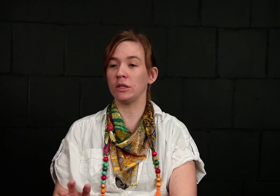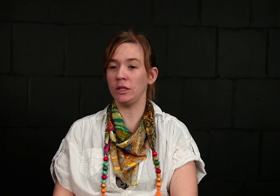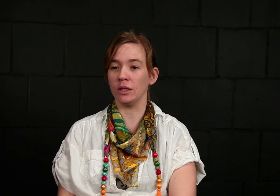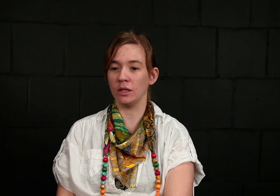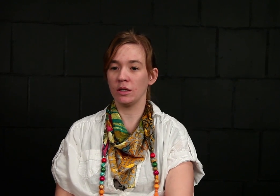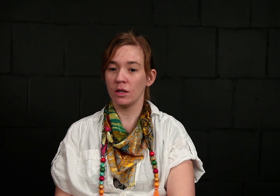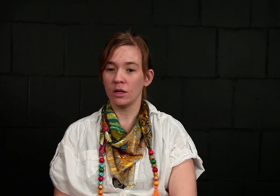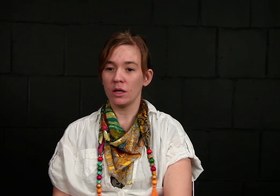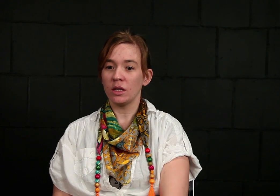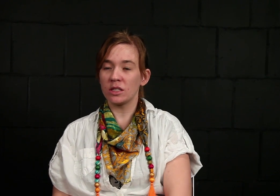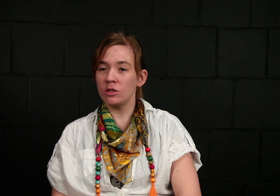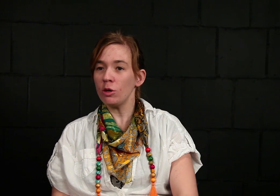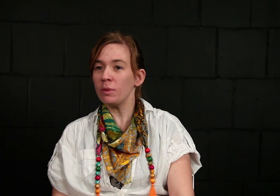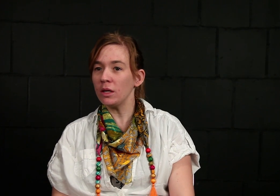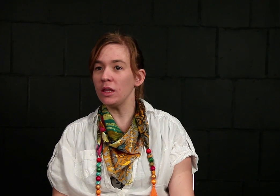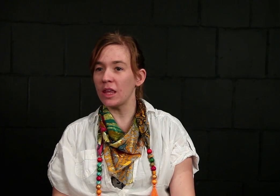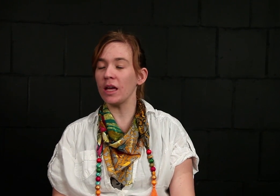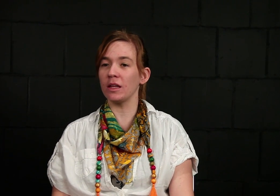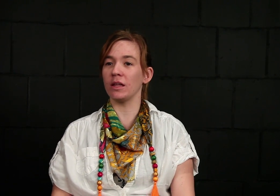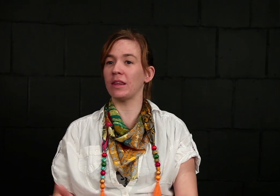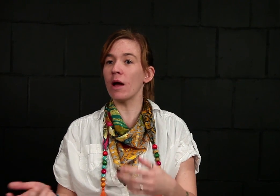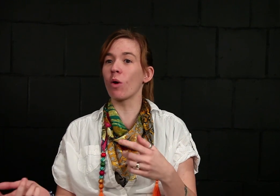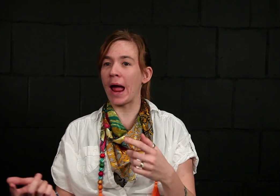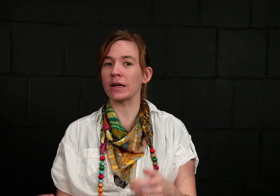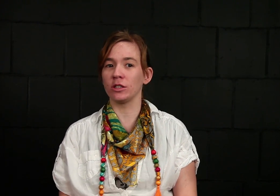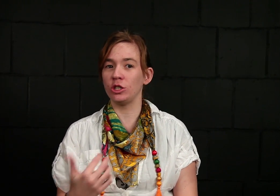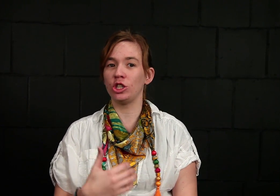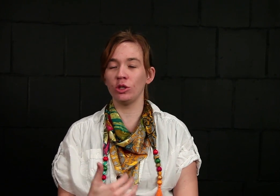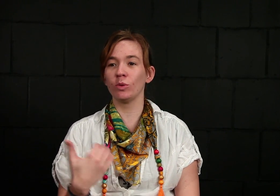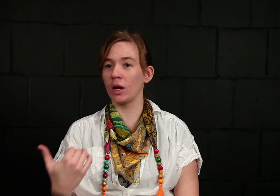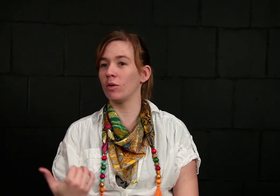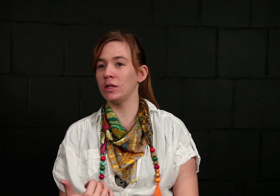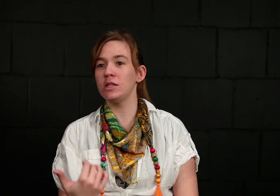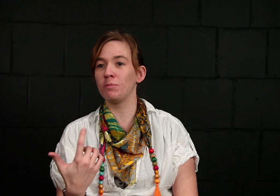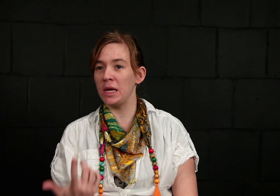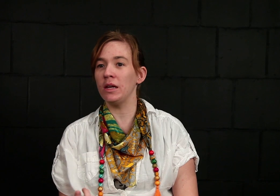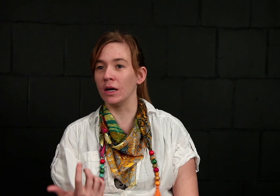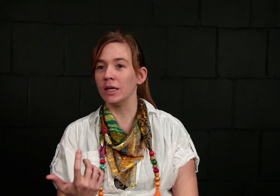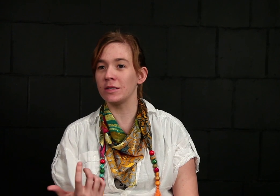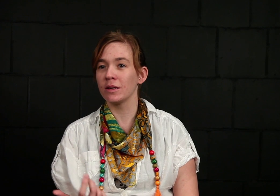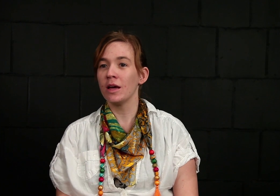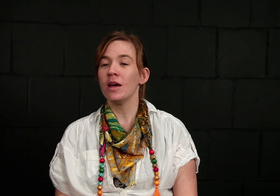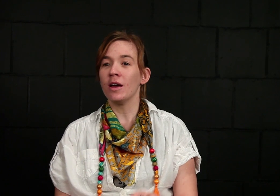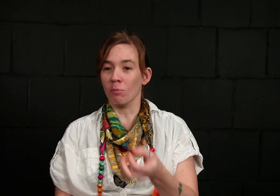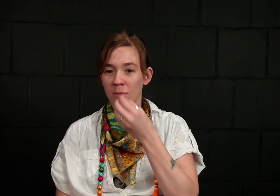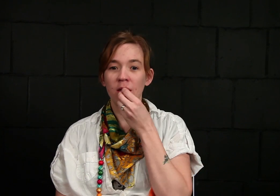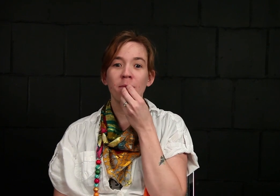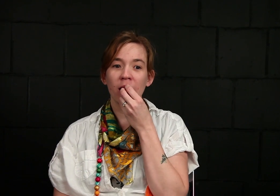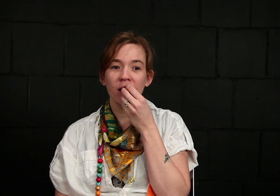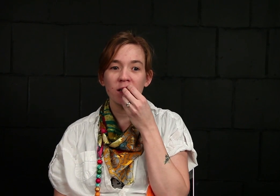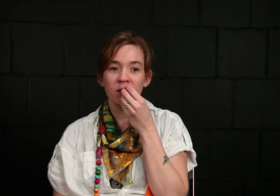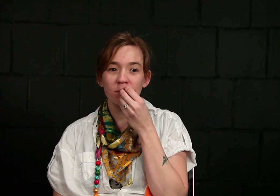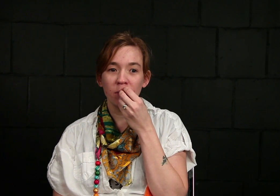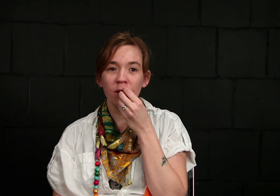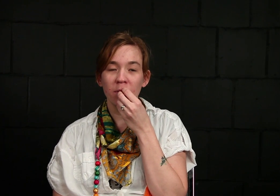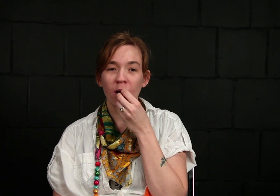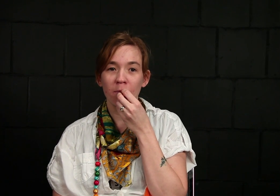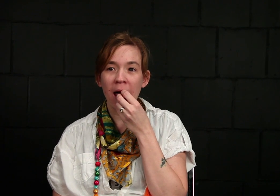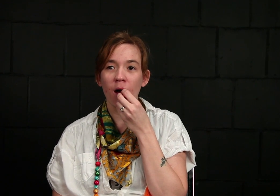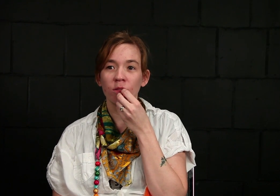10. Stupidly thinking that they were actually chewing on these peanuts, me and my cousin put them in our mouth and